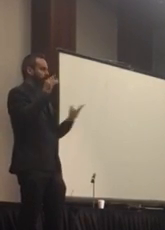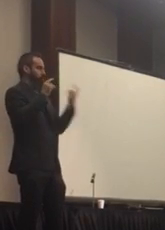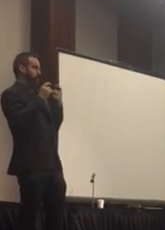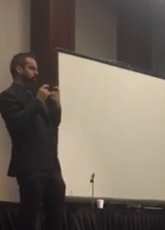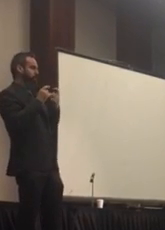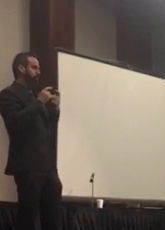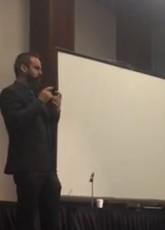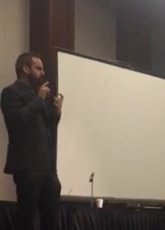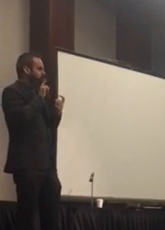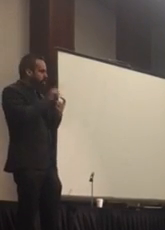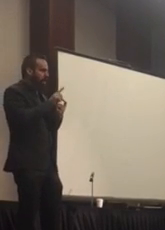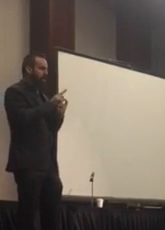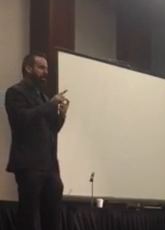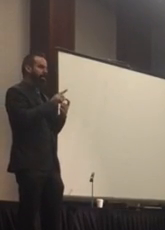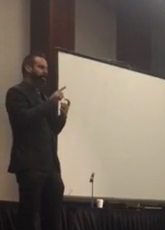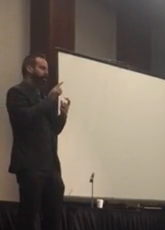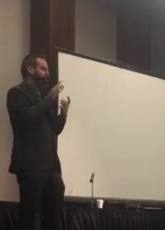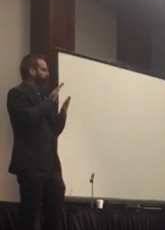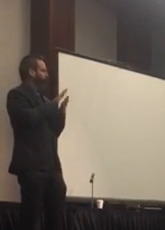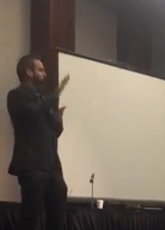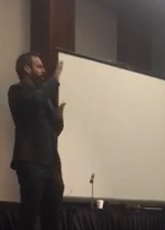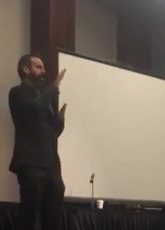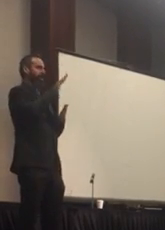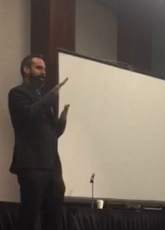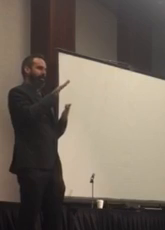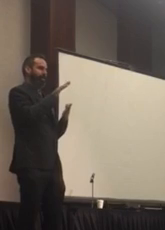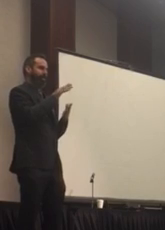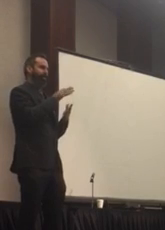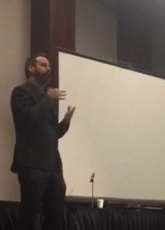very scholarly inquiry, this 10 and a